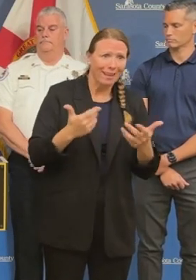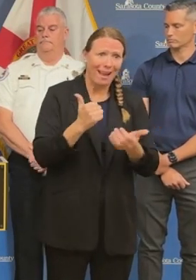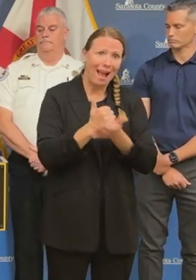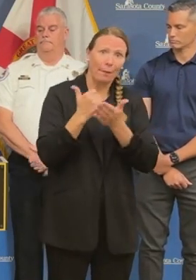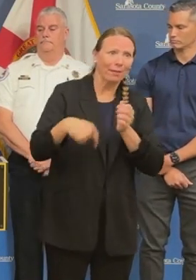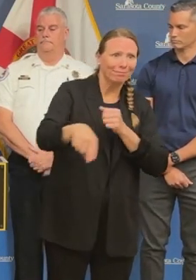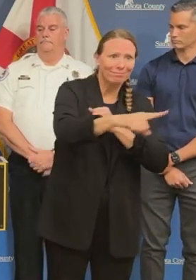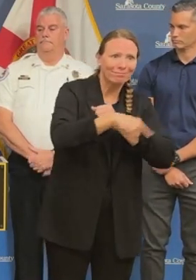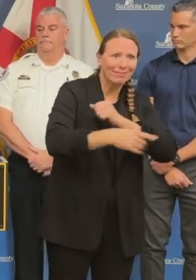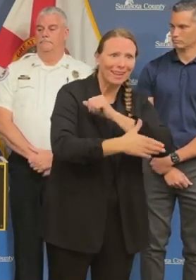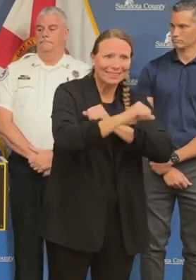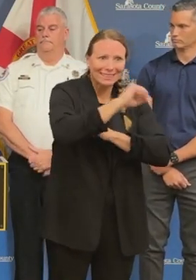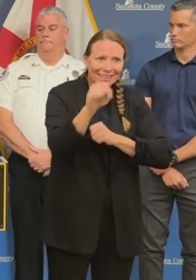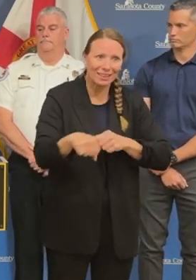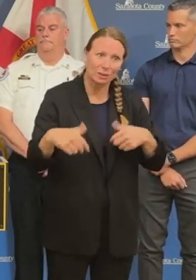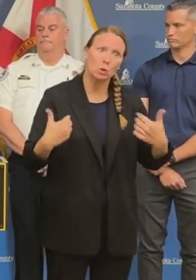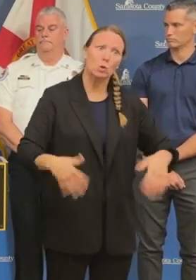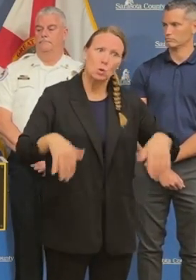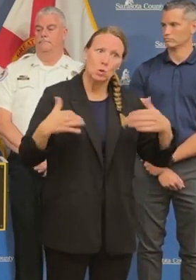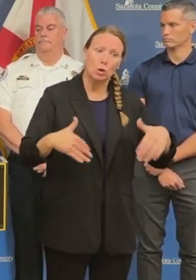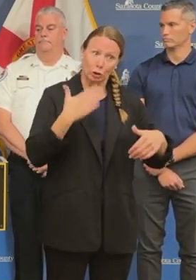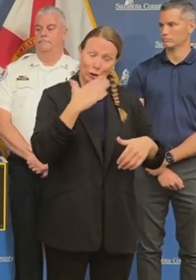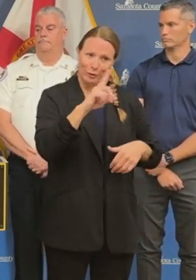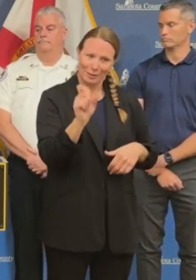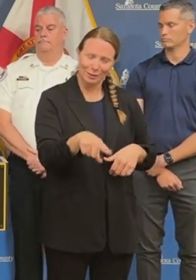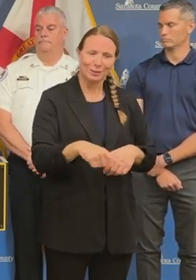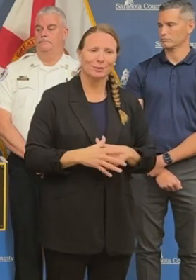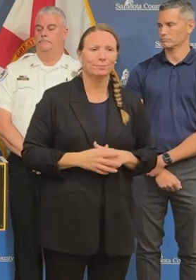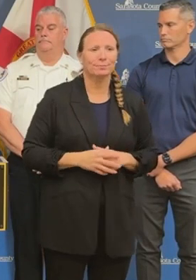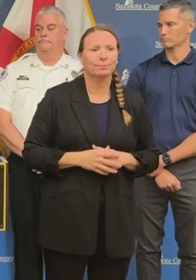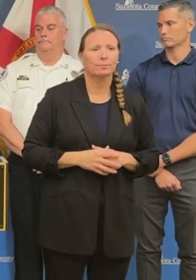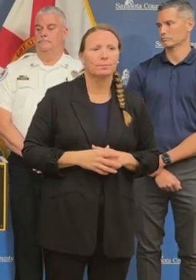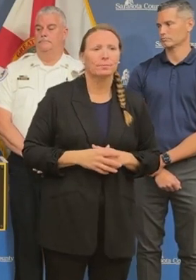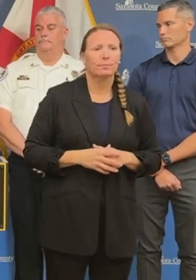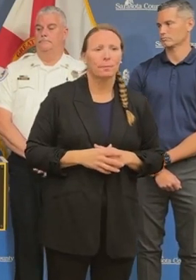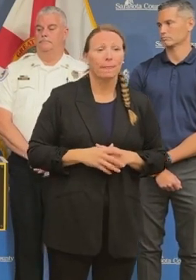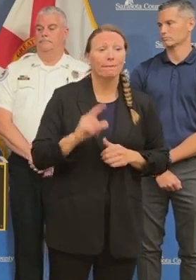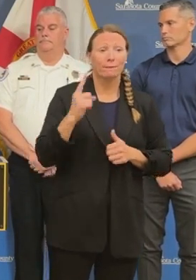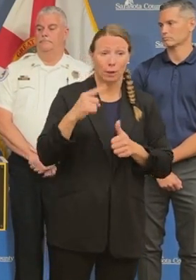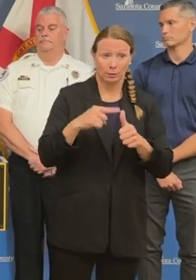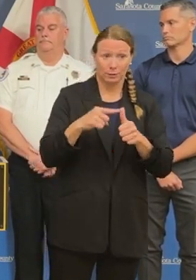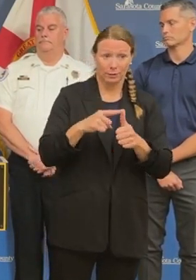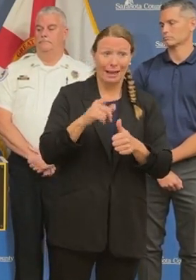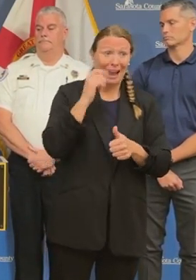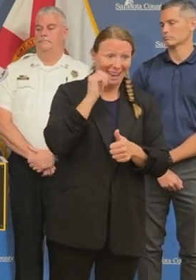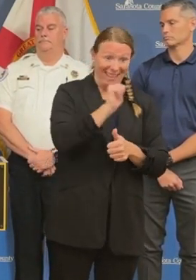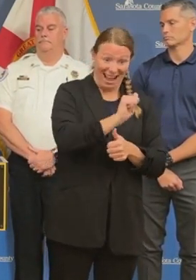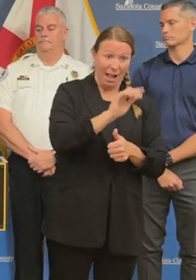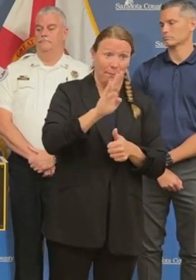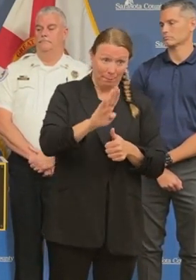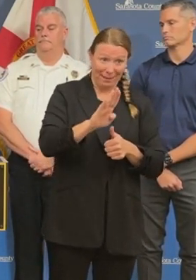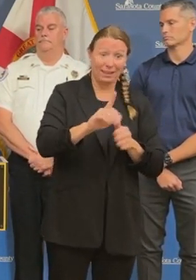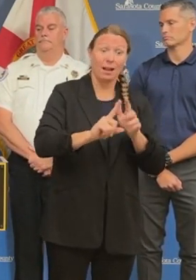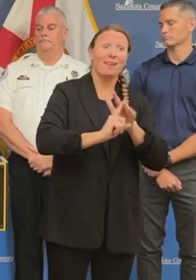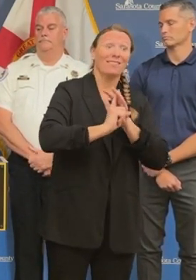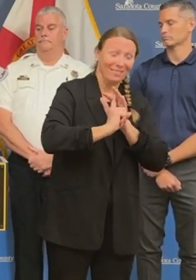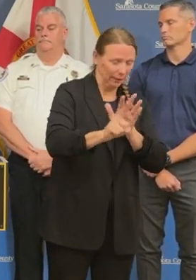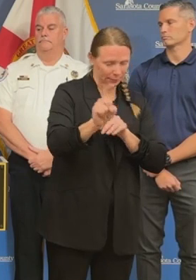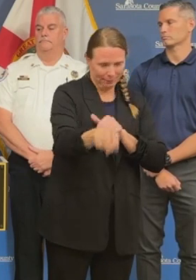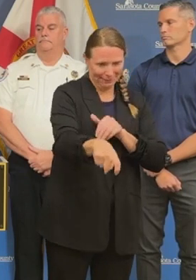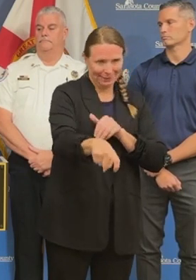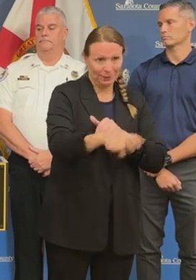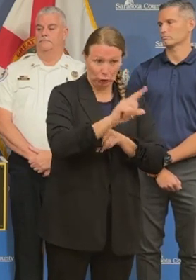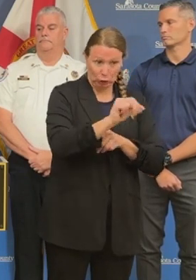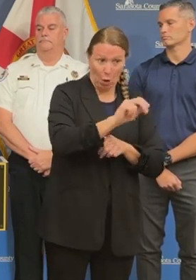the municipalities? So the first thing that they can do is evacuate if they're in one of those areas that we have called. And just to reiterate,